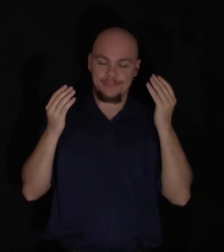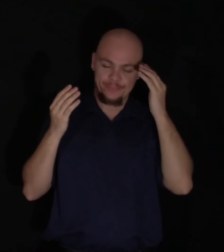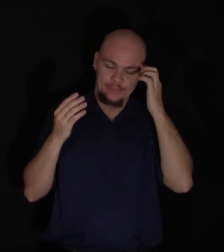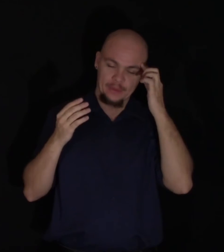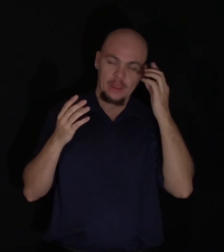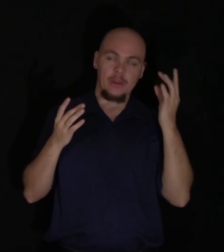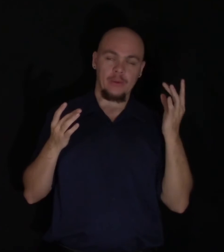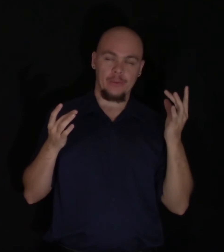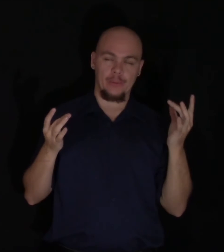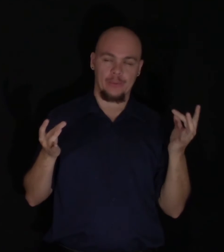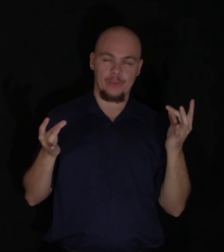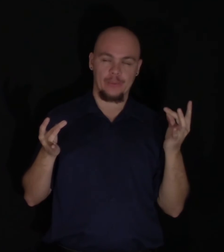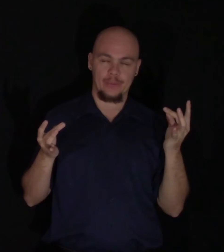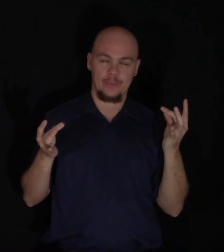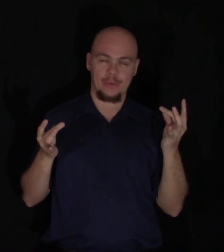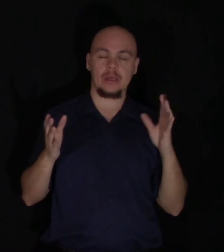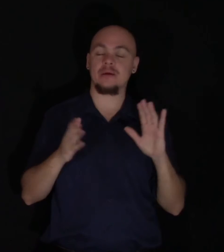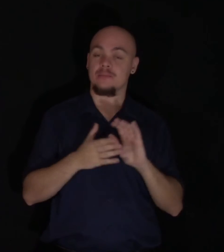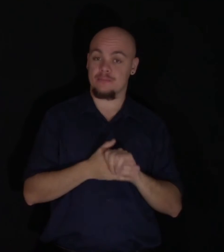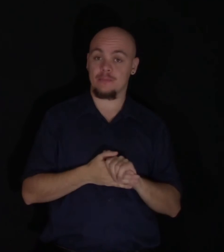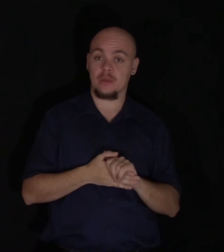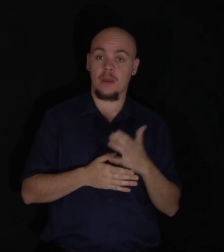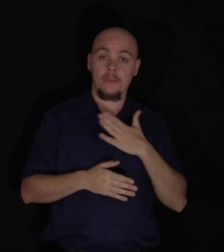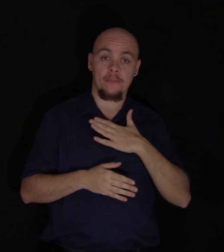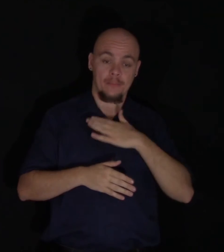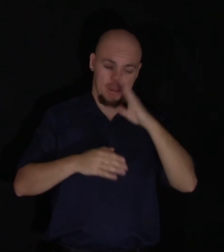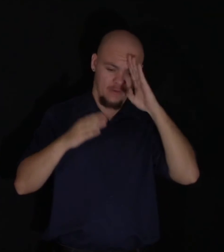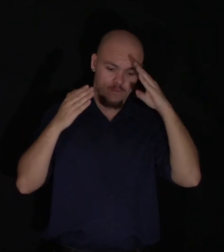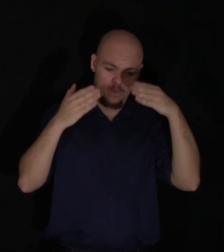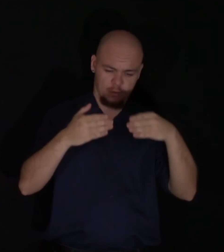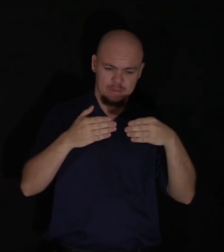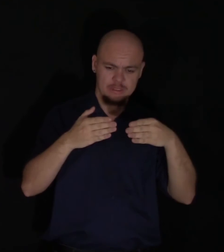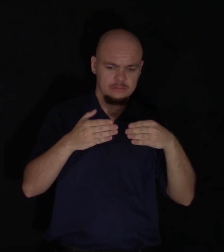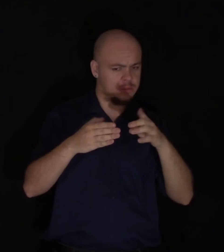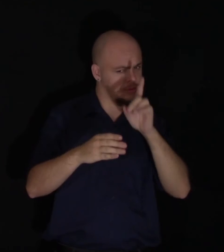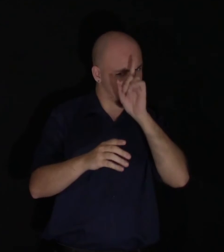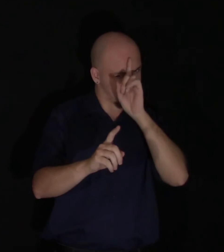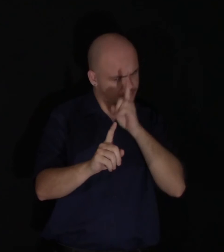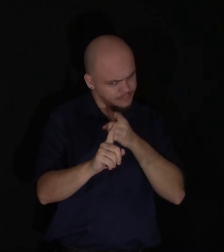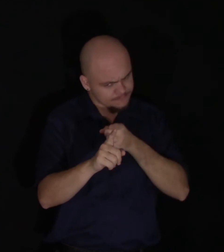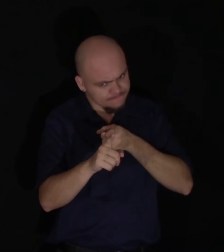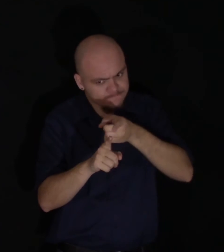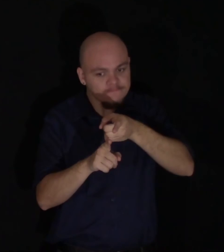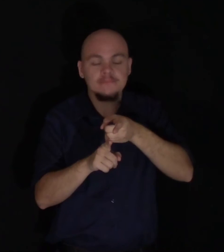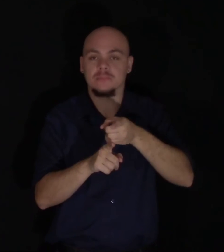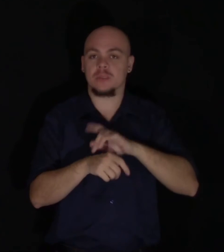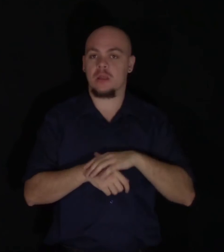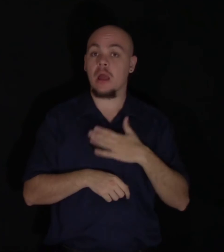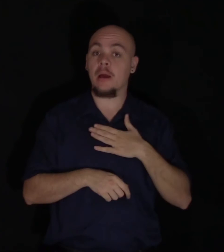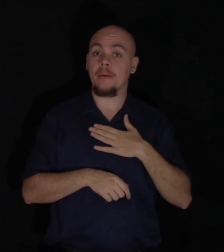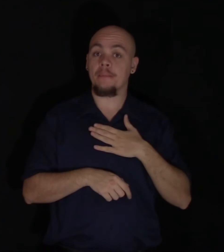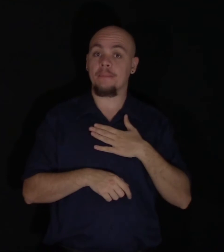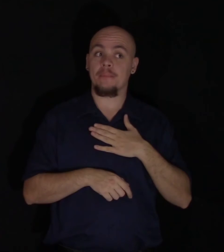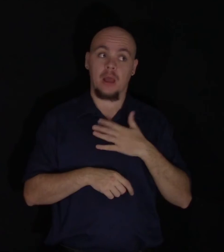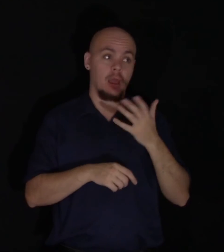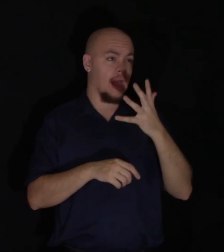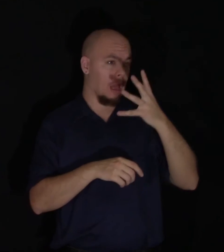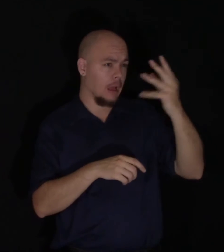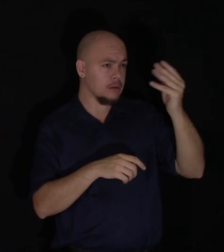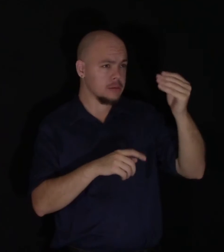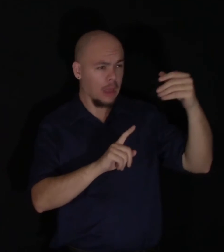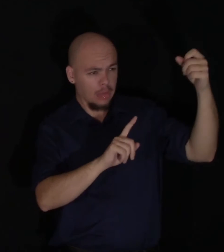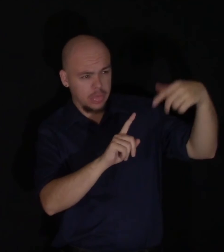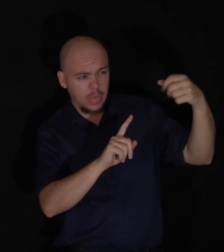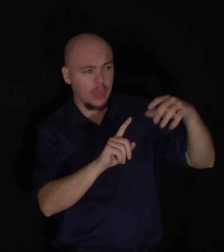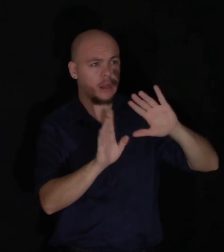focus. So I was able to let go of all of the external stimuli and circumstances and stay centered. And